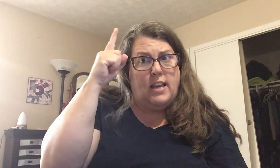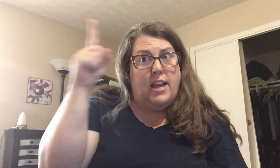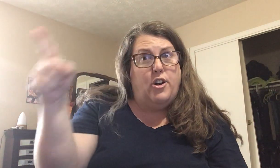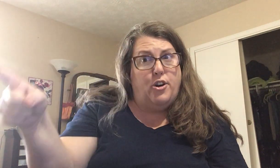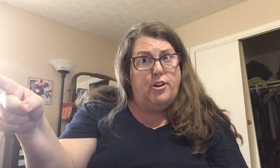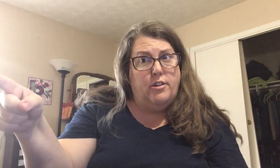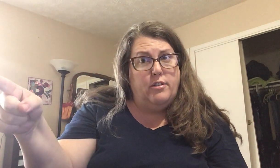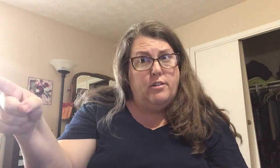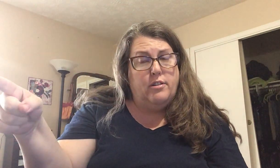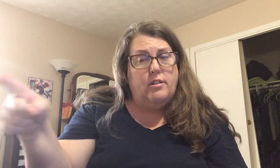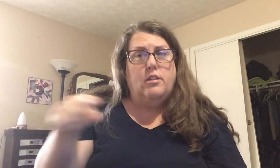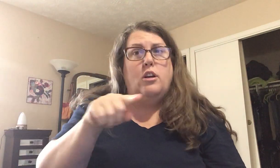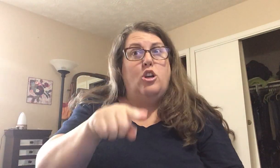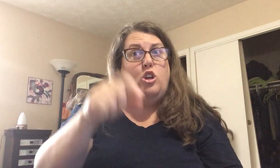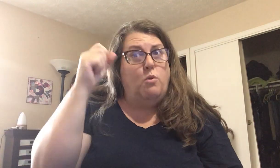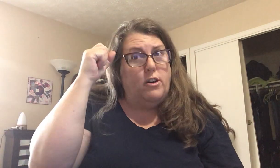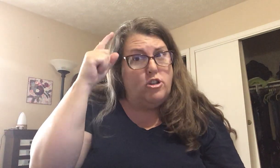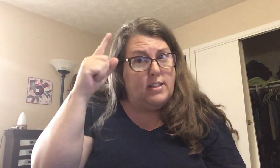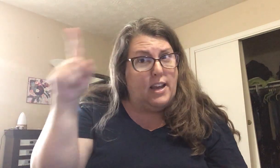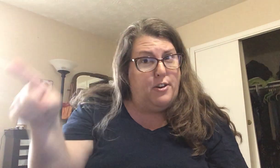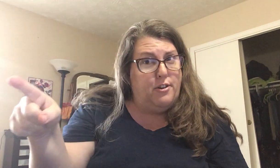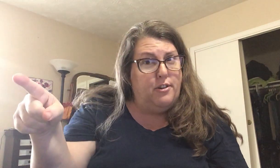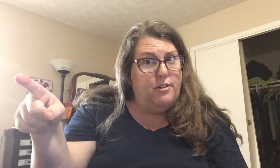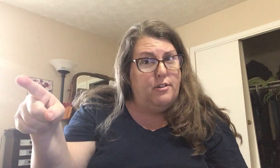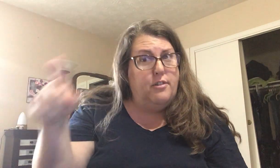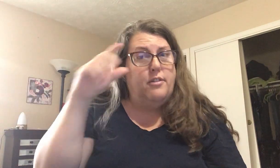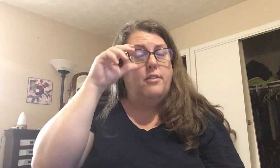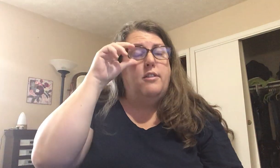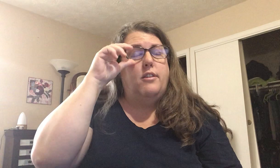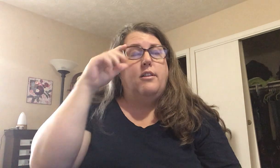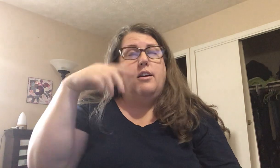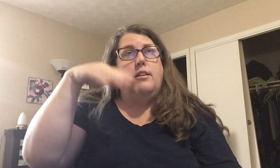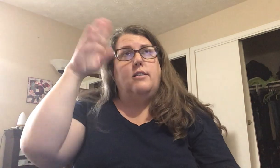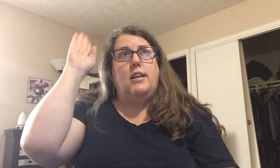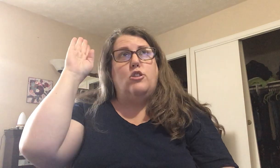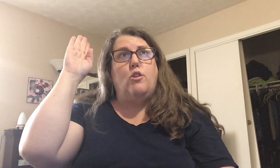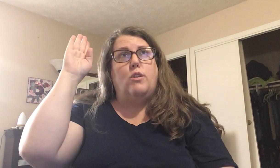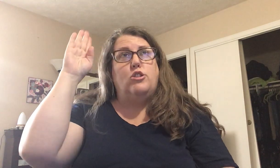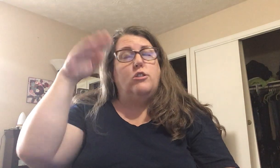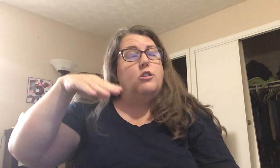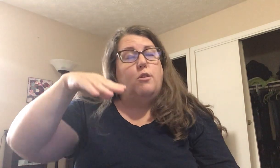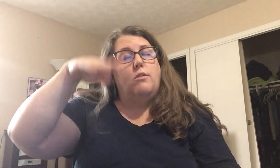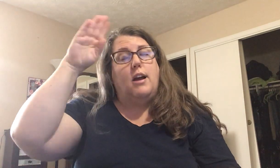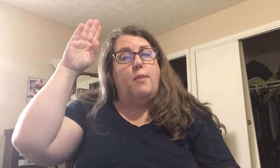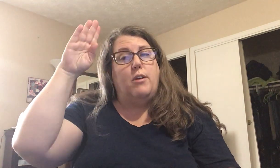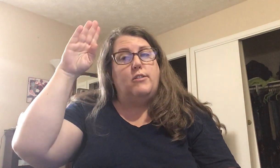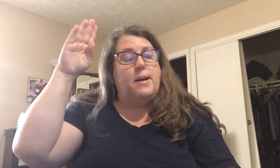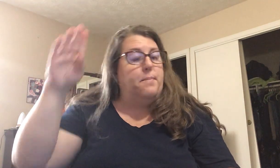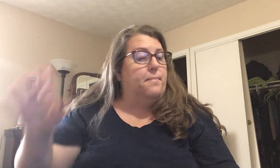understand her? You understand her? Yes or no question. So, eyebrows up.